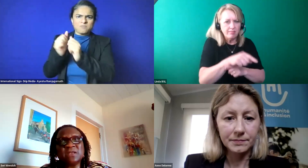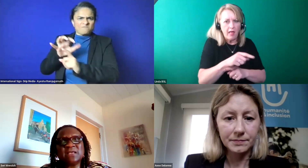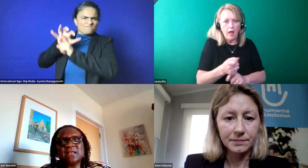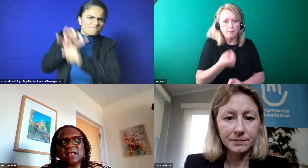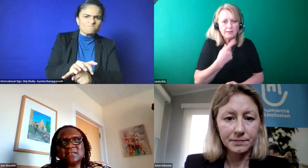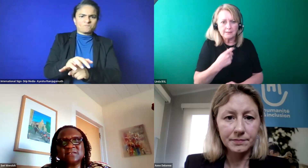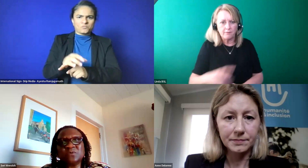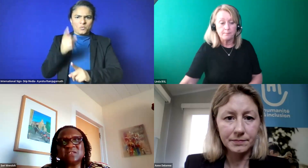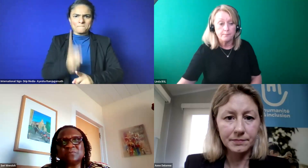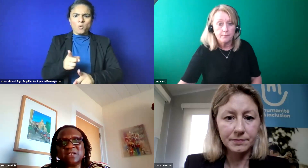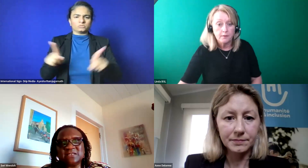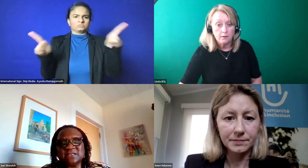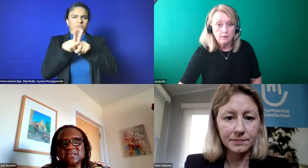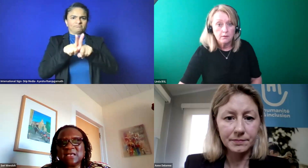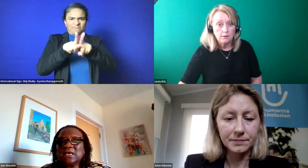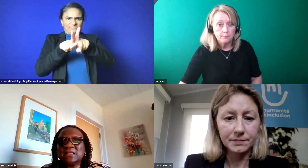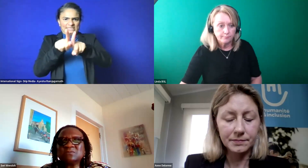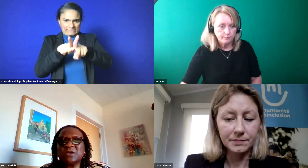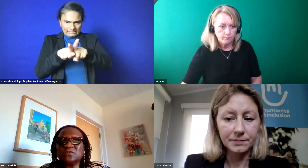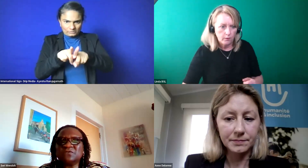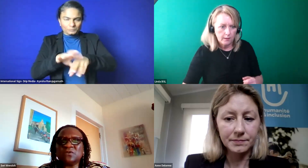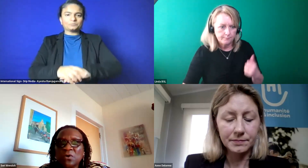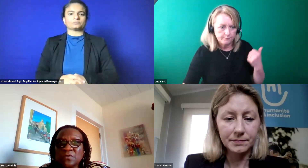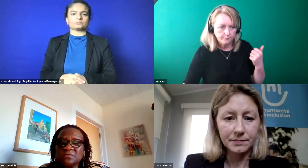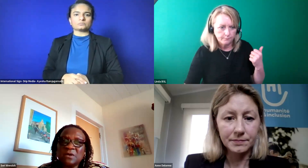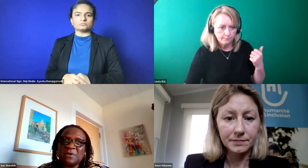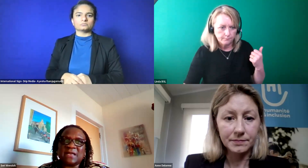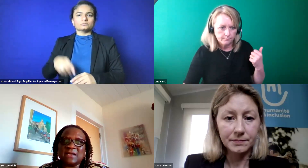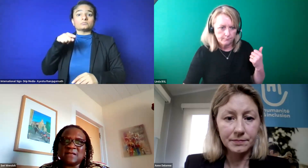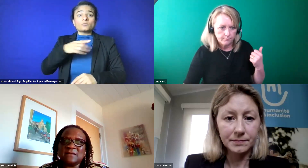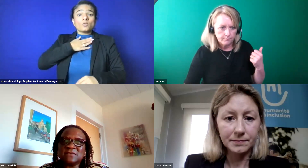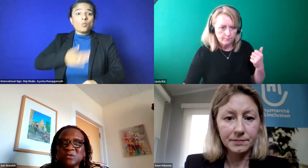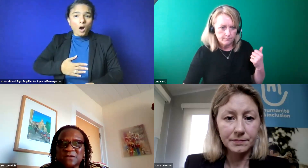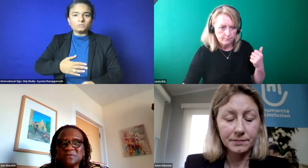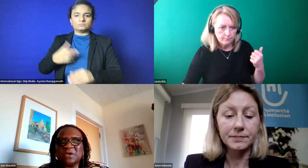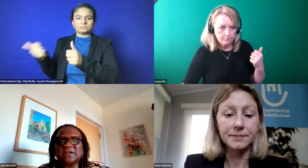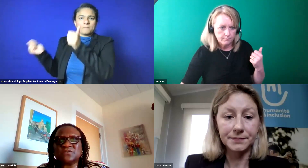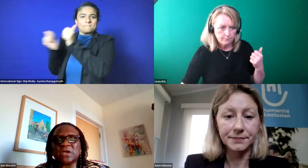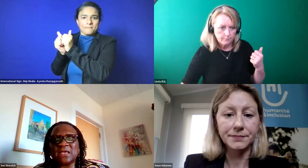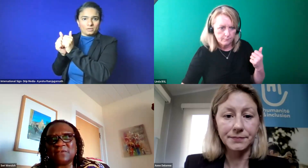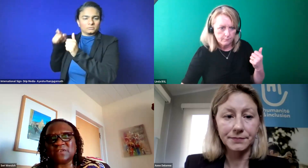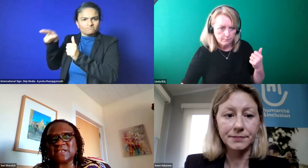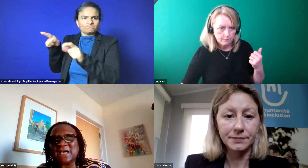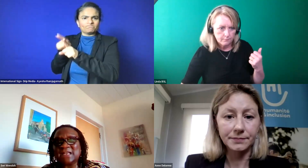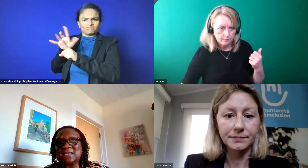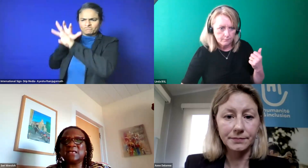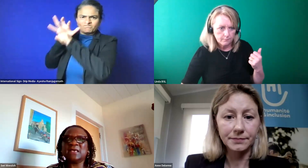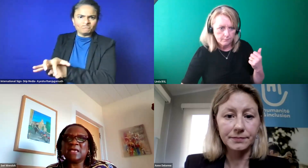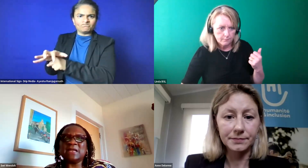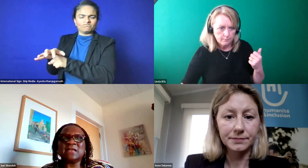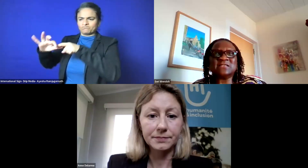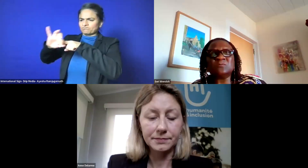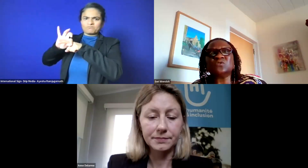And for women and girls with disabilities, this might not even always be a partner. Sometimes parents or caregivers